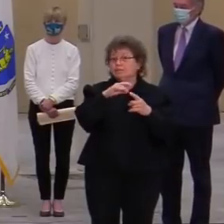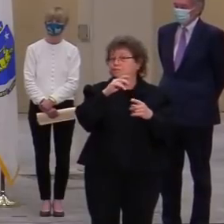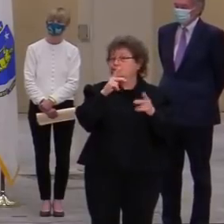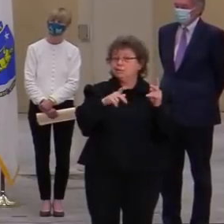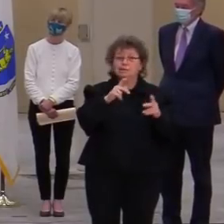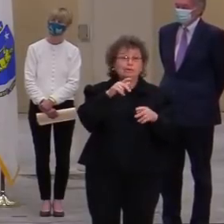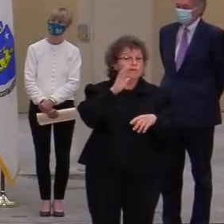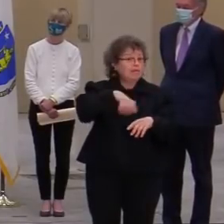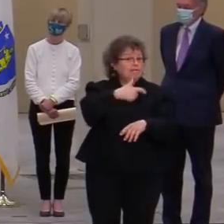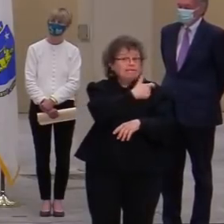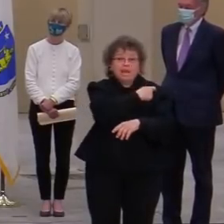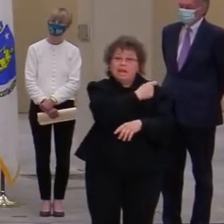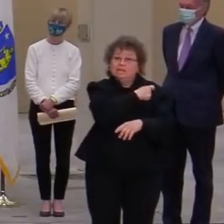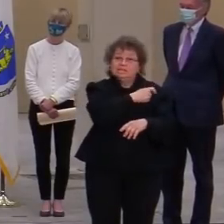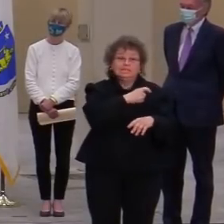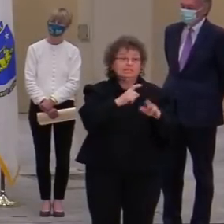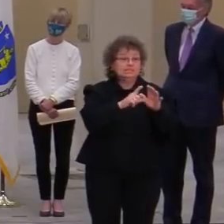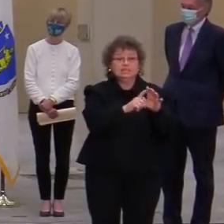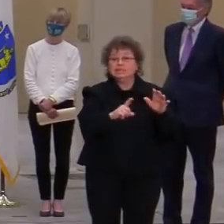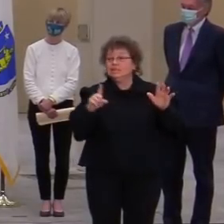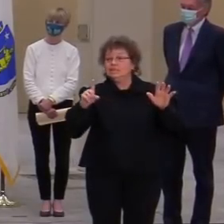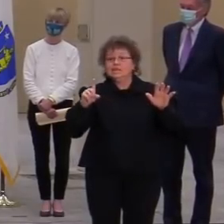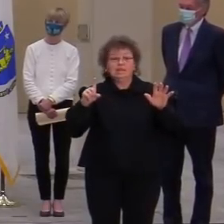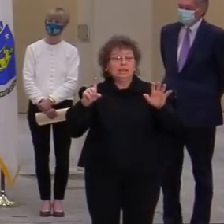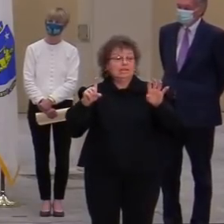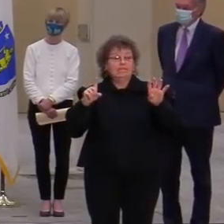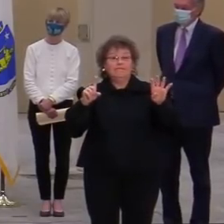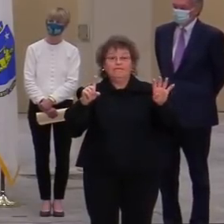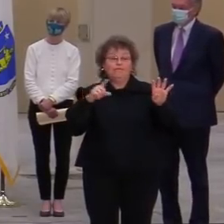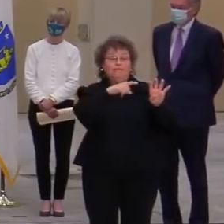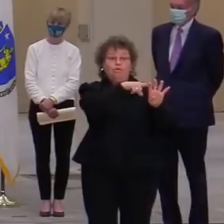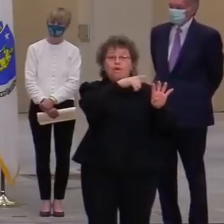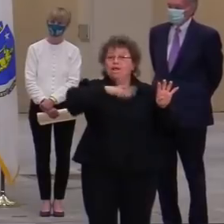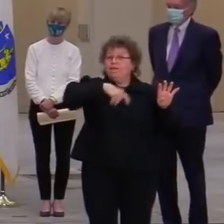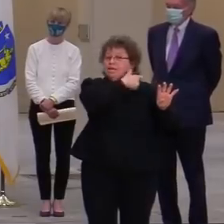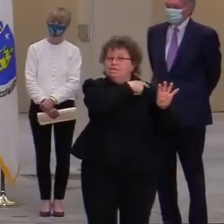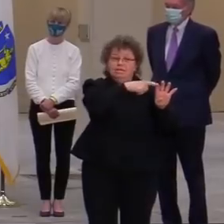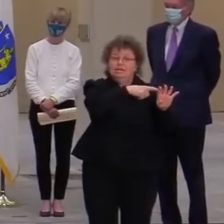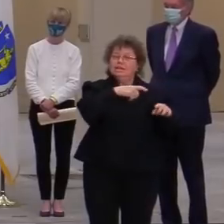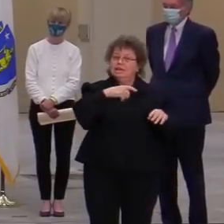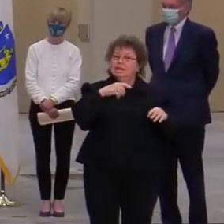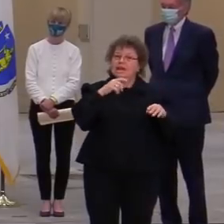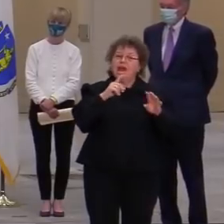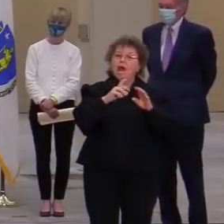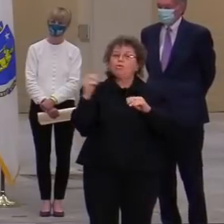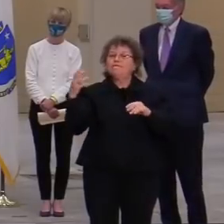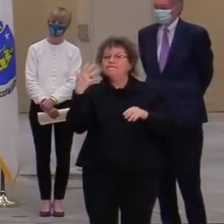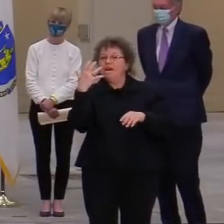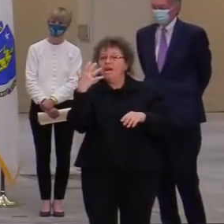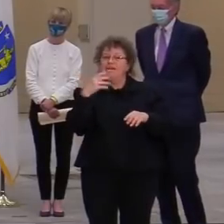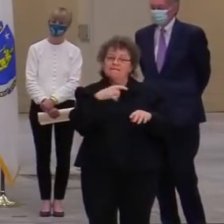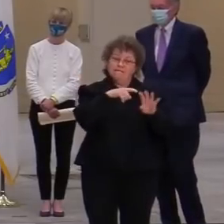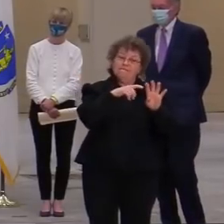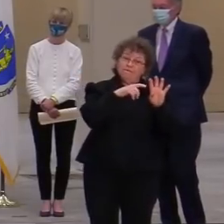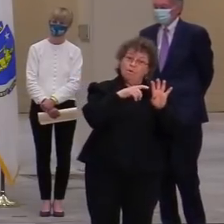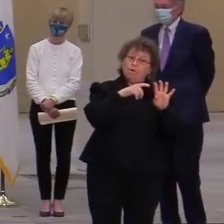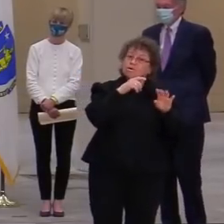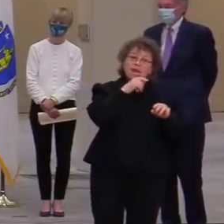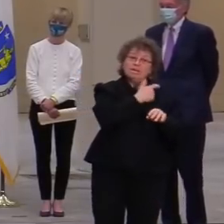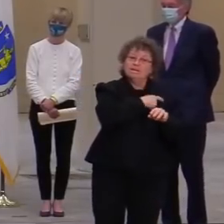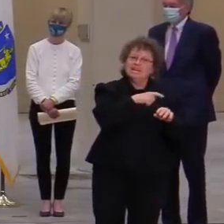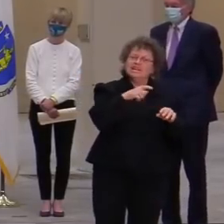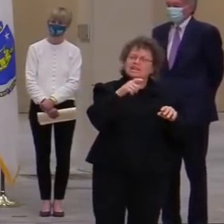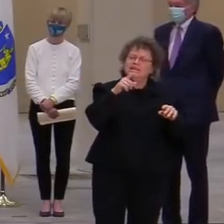fully vaccinated, that means 4 out of 5 aren't. That people take seriously this notion that they really ought to spend